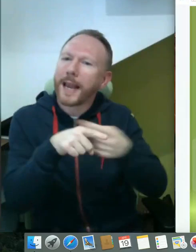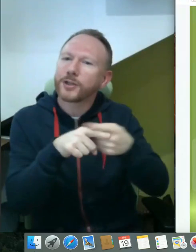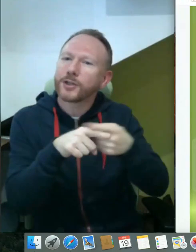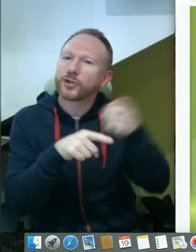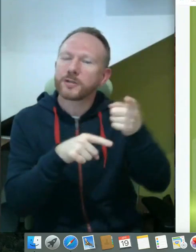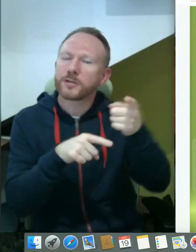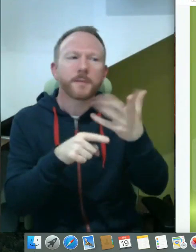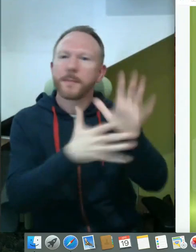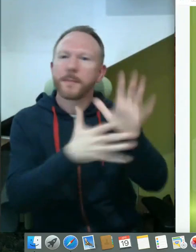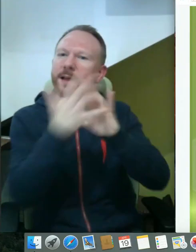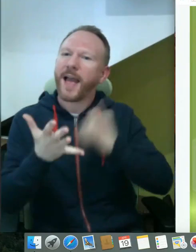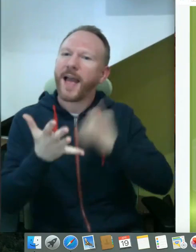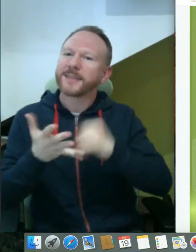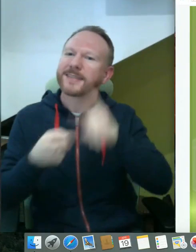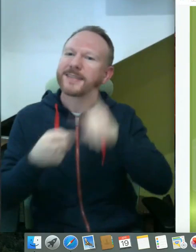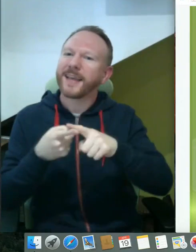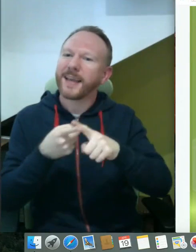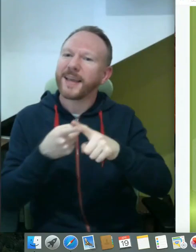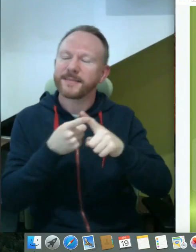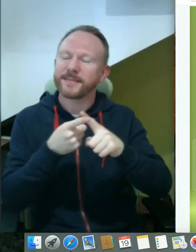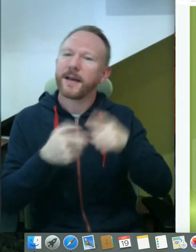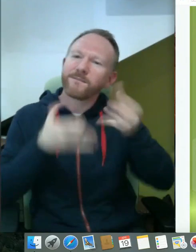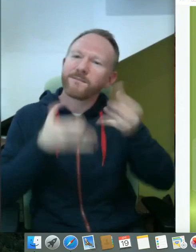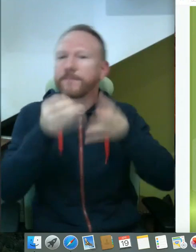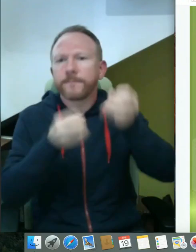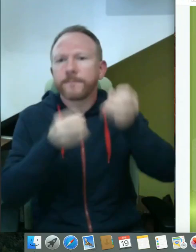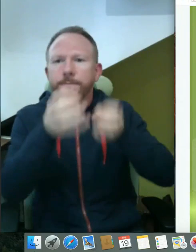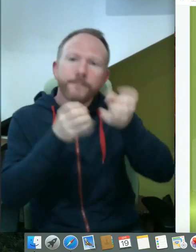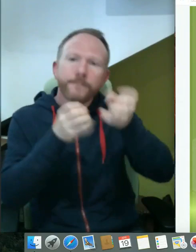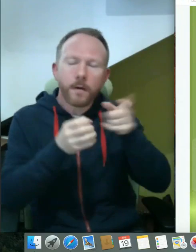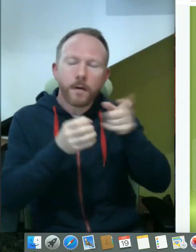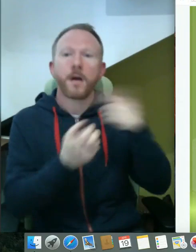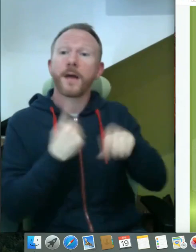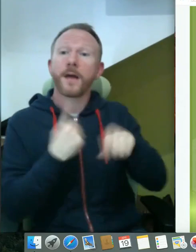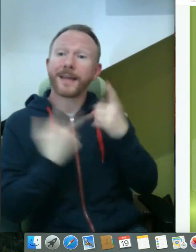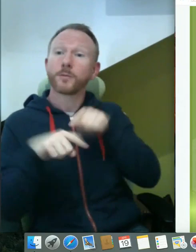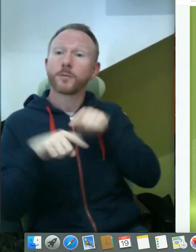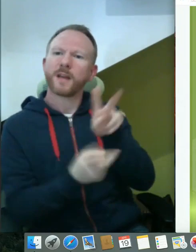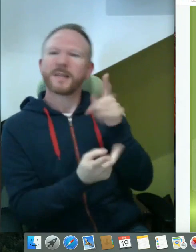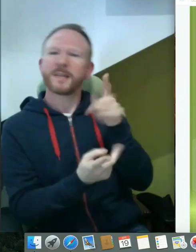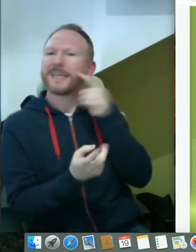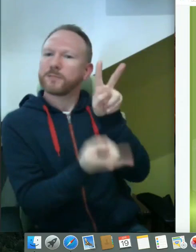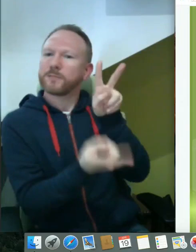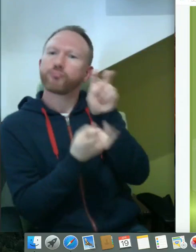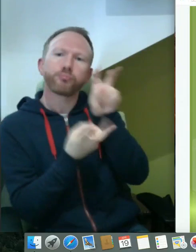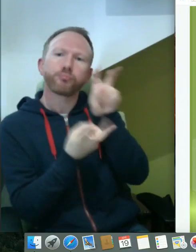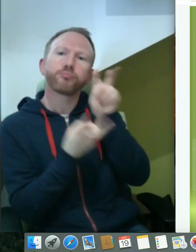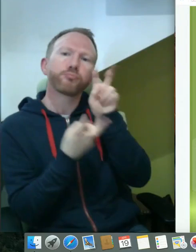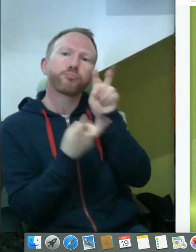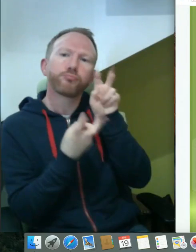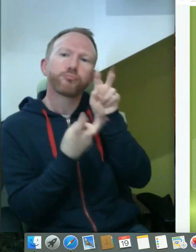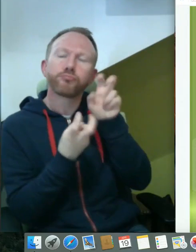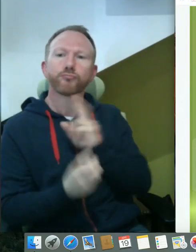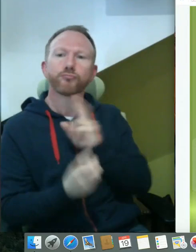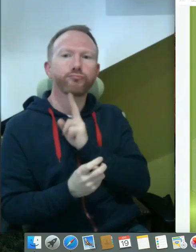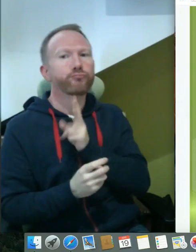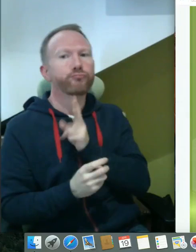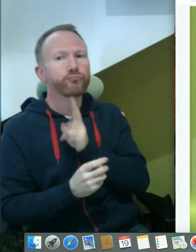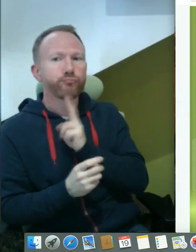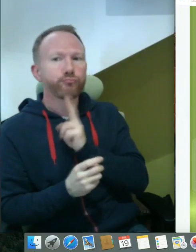English approach, then SIM can certainly be very effective in that case. But there